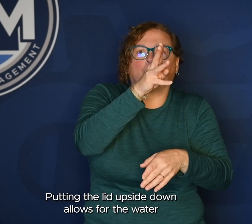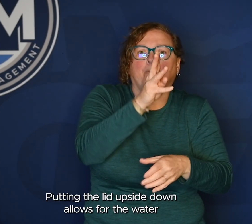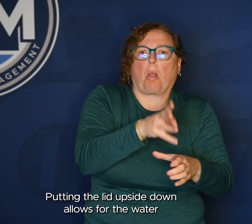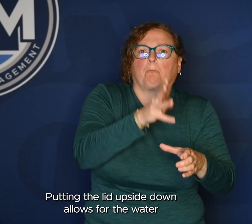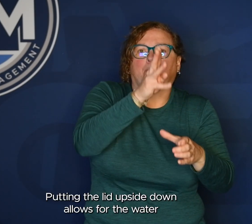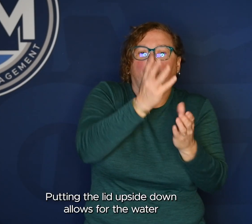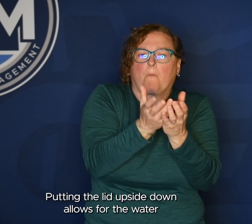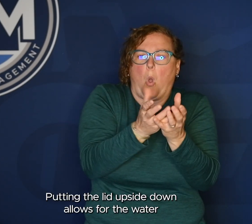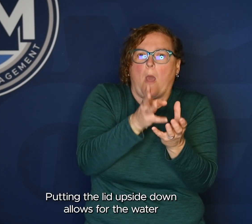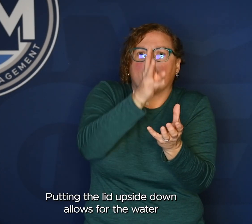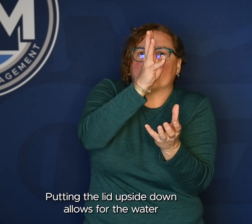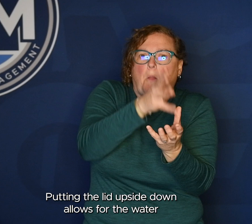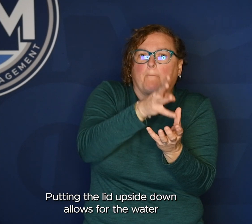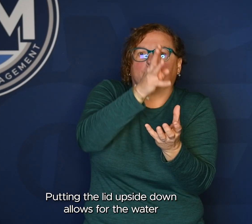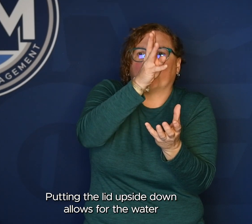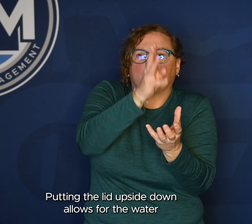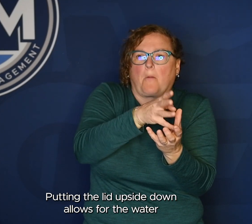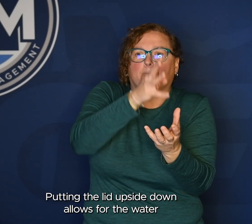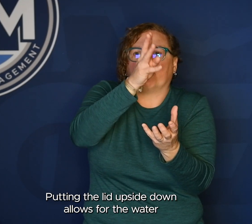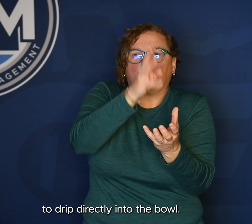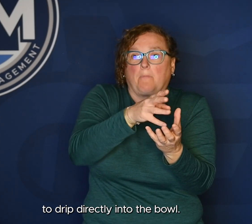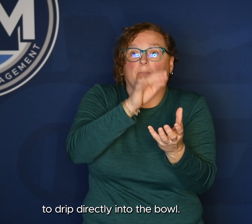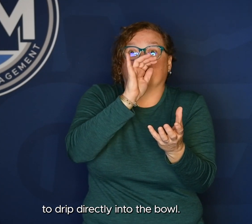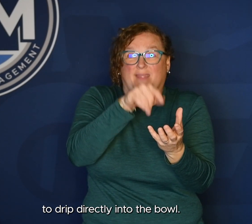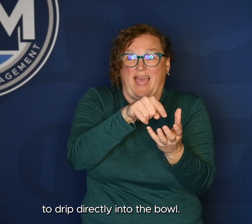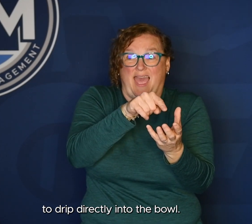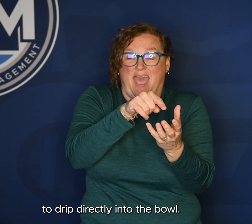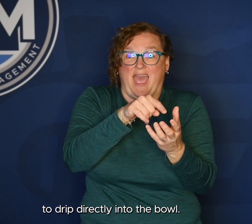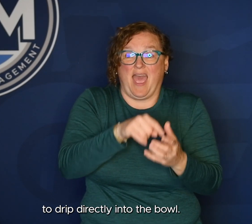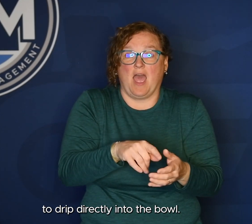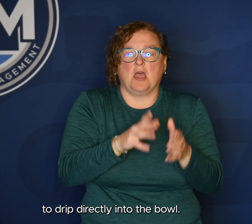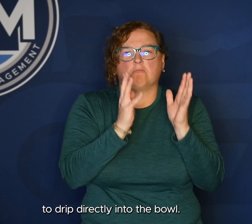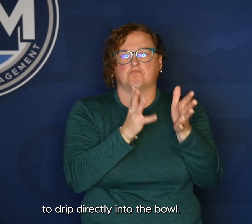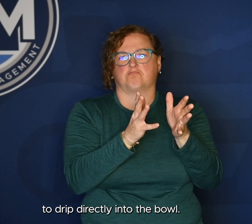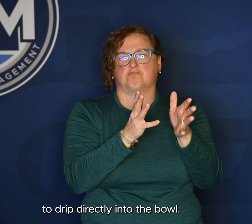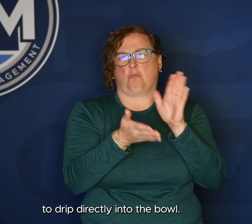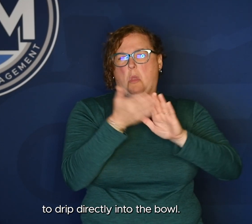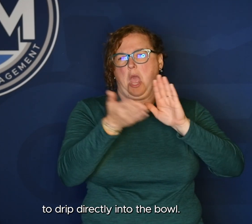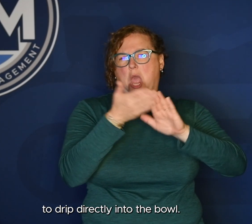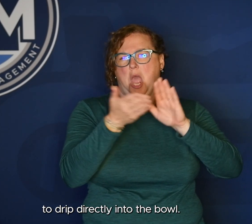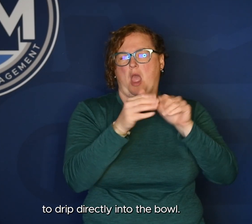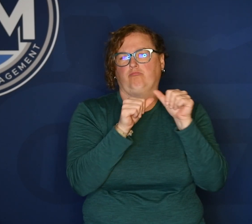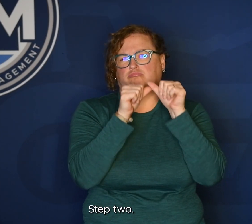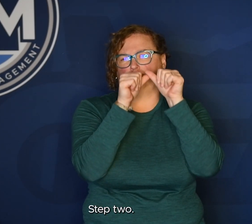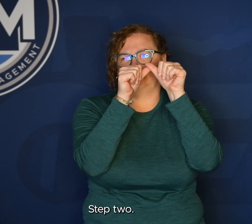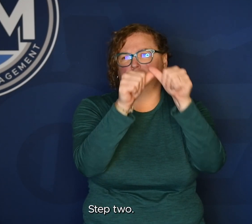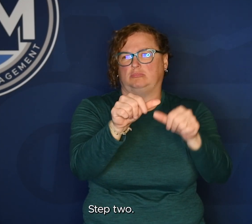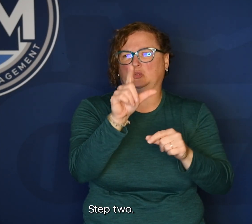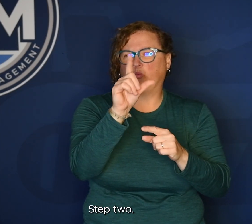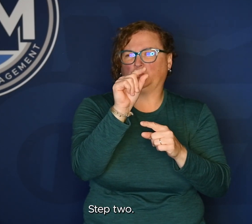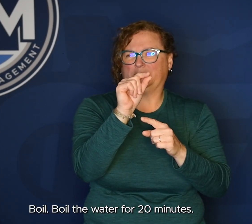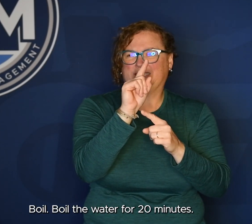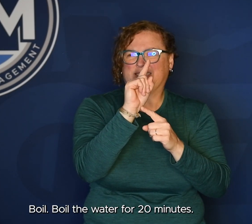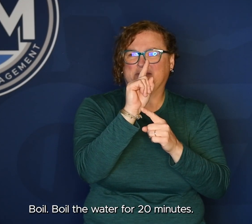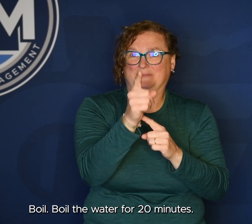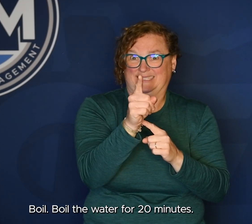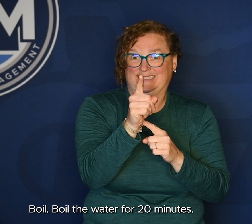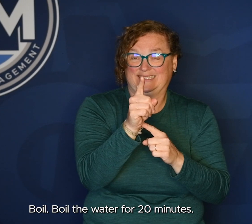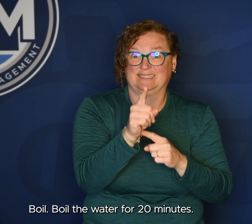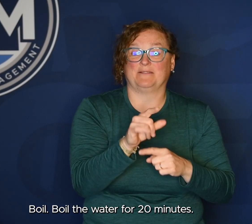Putting the lid upside down allows for the water to drip directly into the bowl. Step 2. Boil. Boil the water